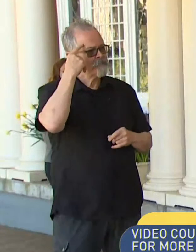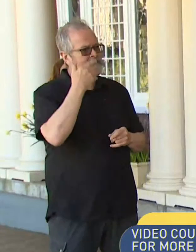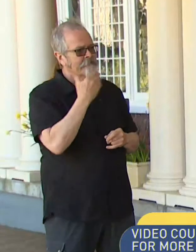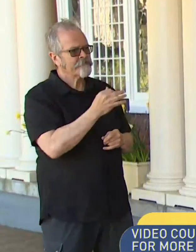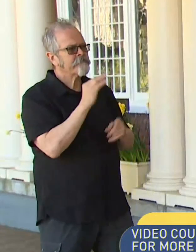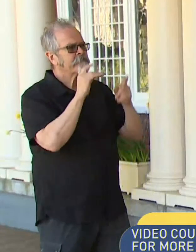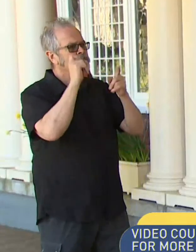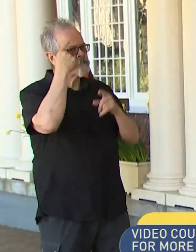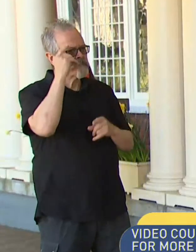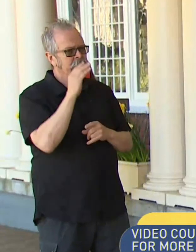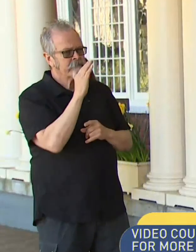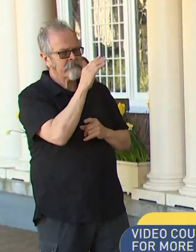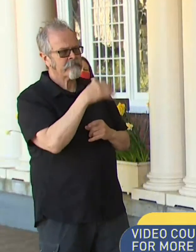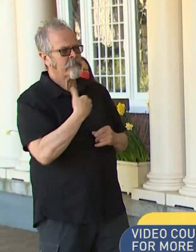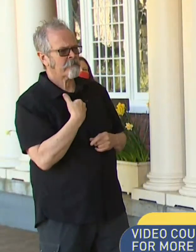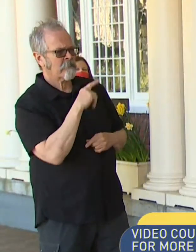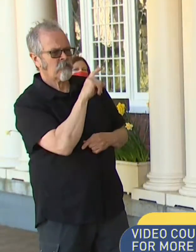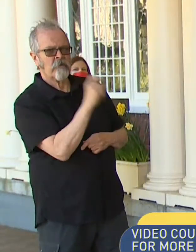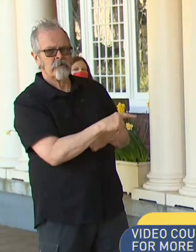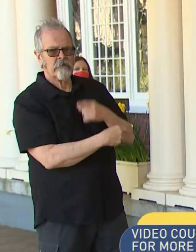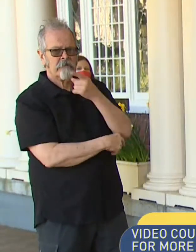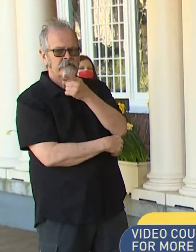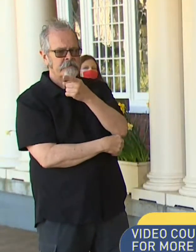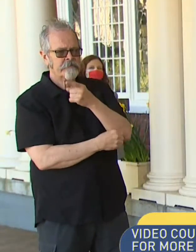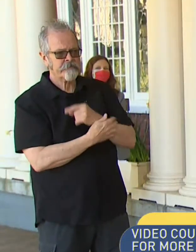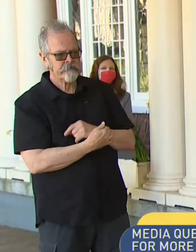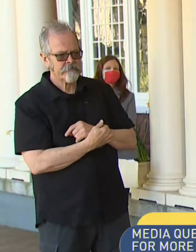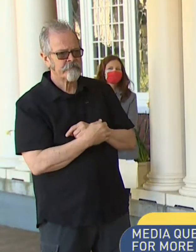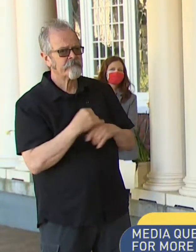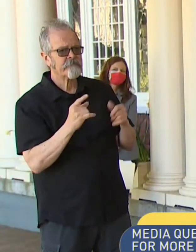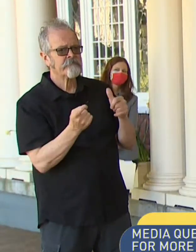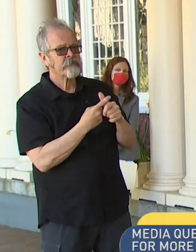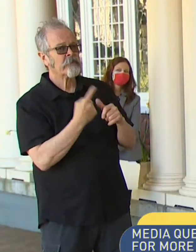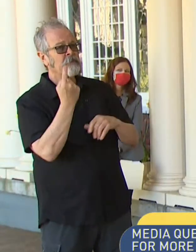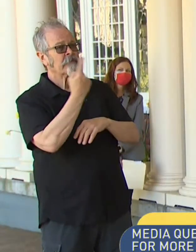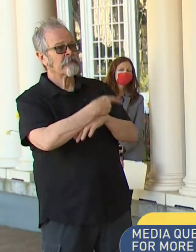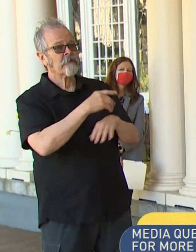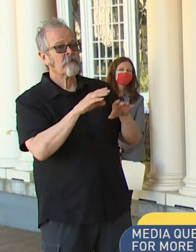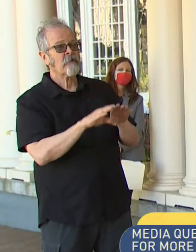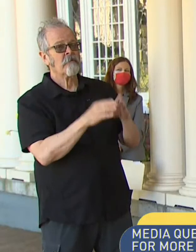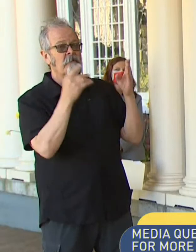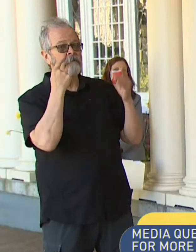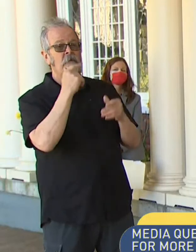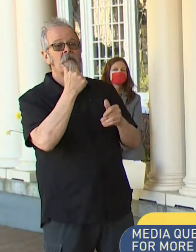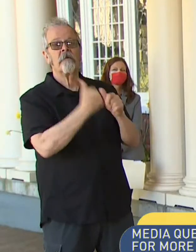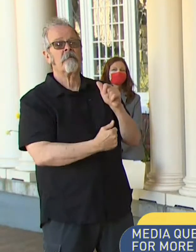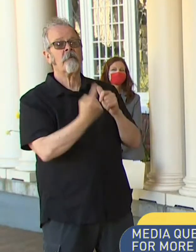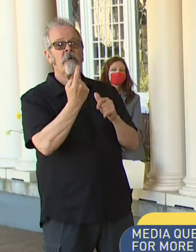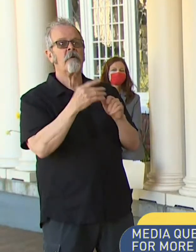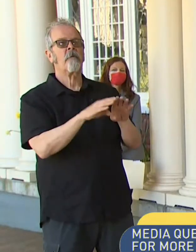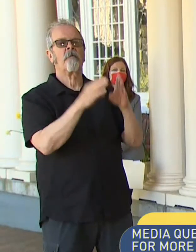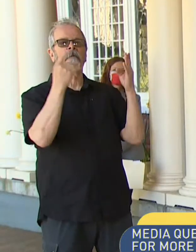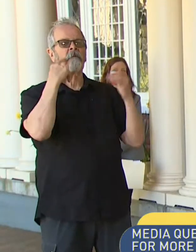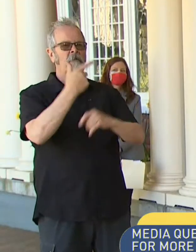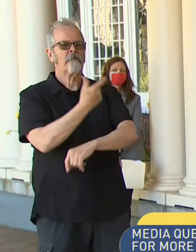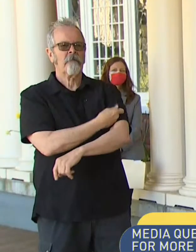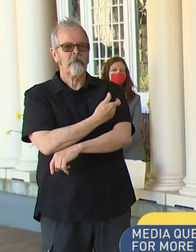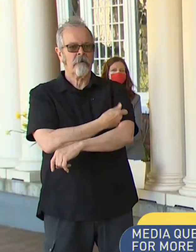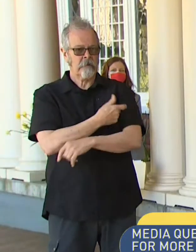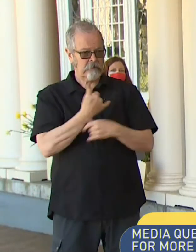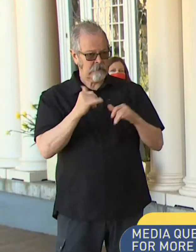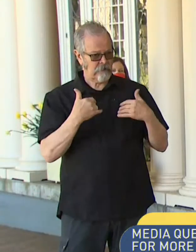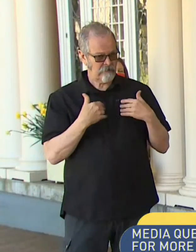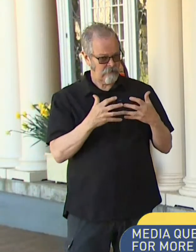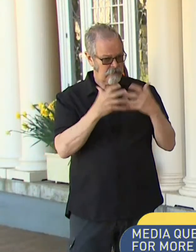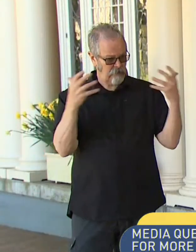I had a question just with the first day of it being opened up to everybody for a vaccination. There's still a lot of people that it's a